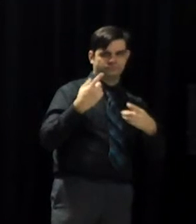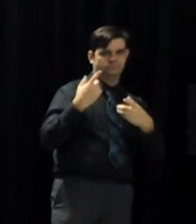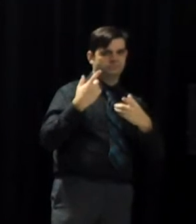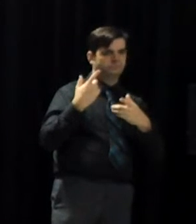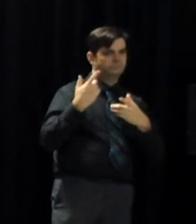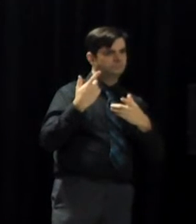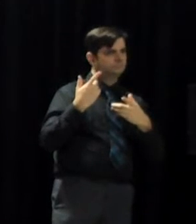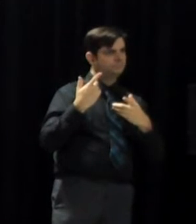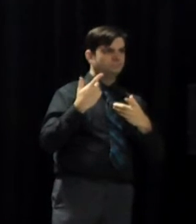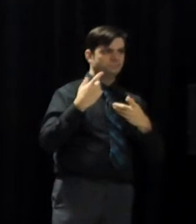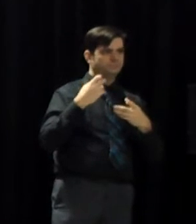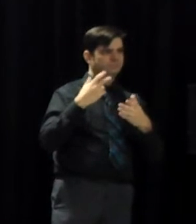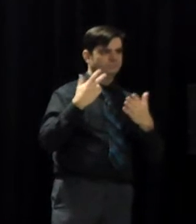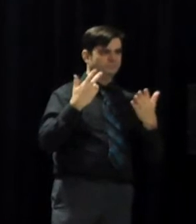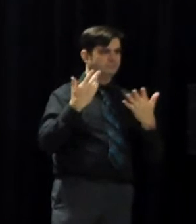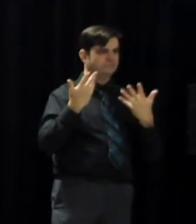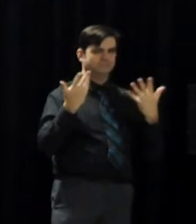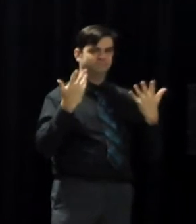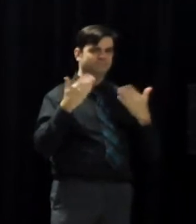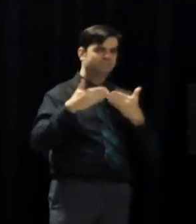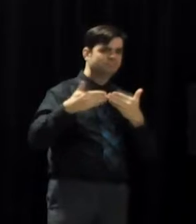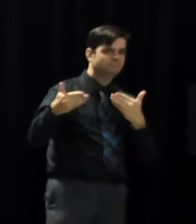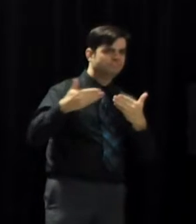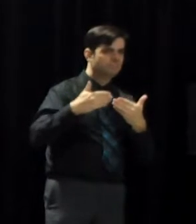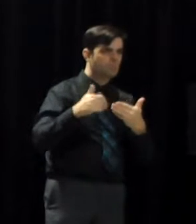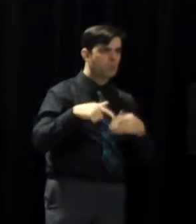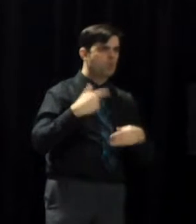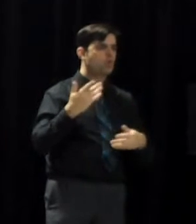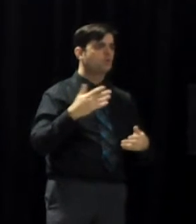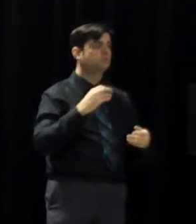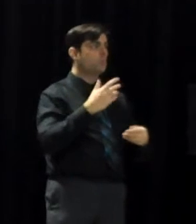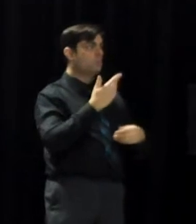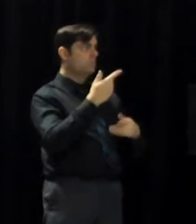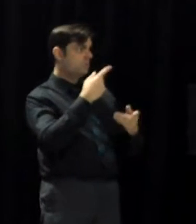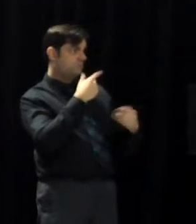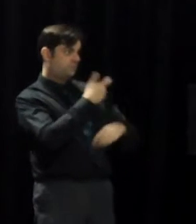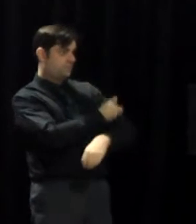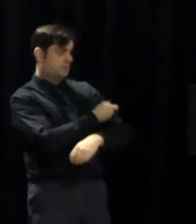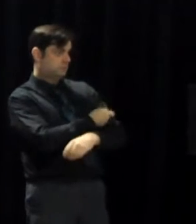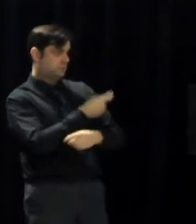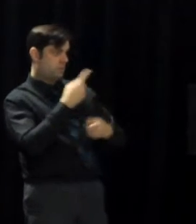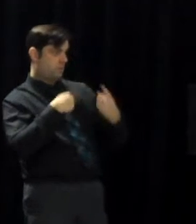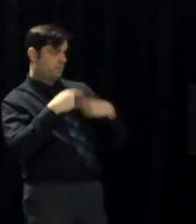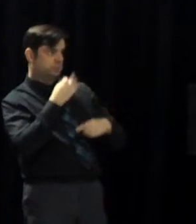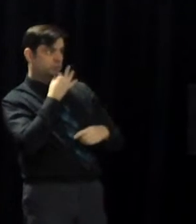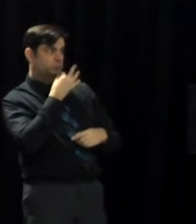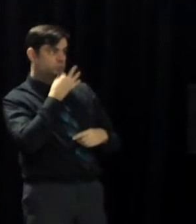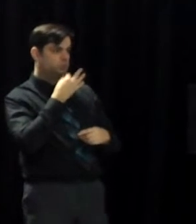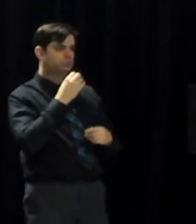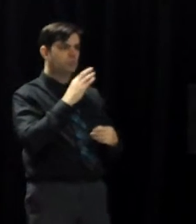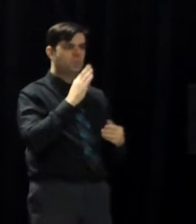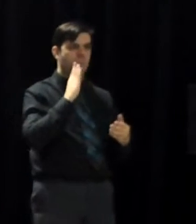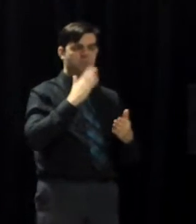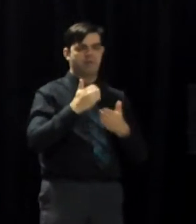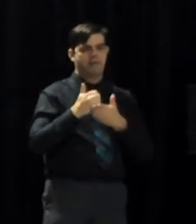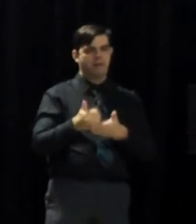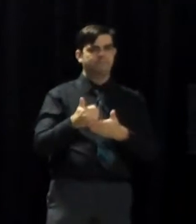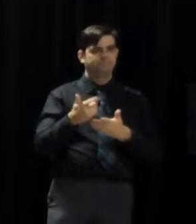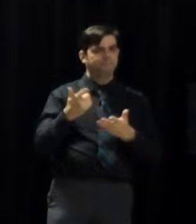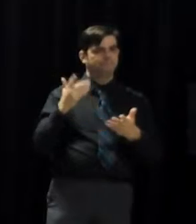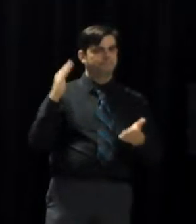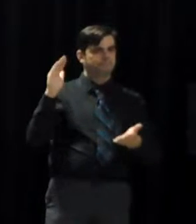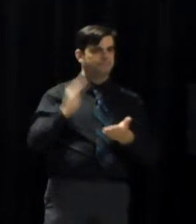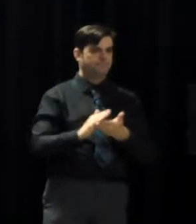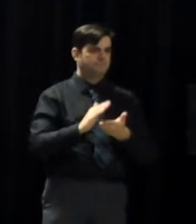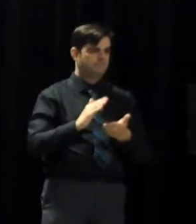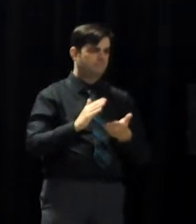so that hopefully will stop the bleeding here for our most vulnerable. but this is going to be a challenge in the near future,